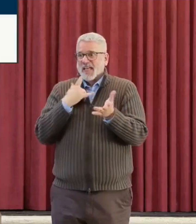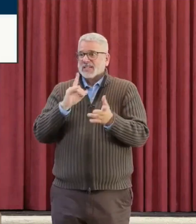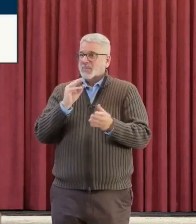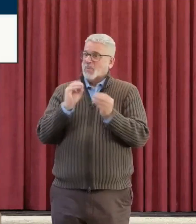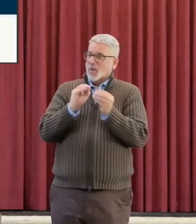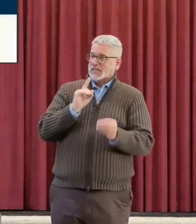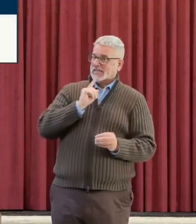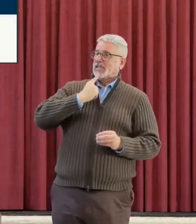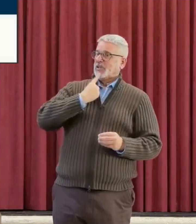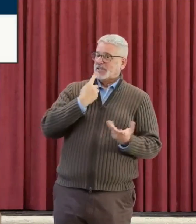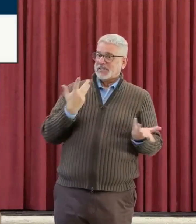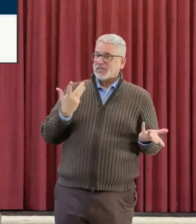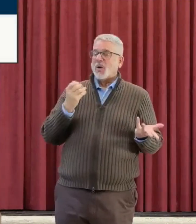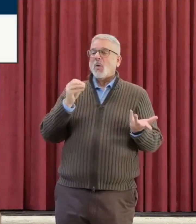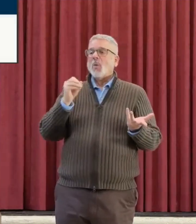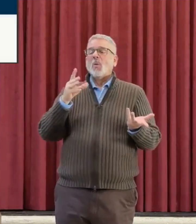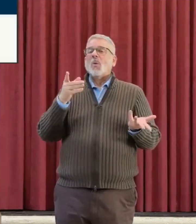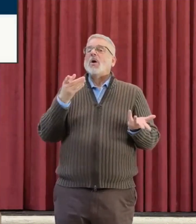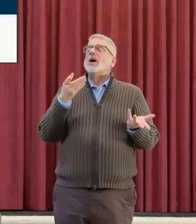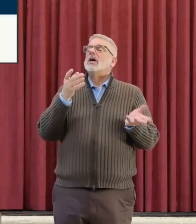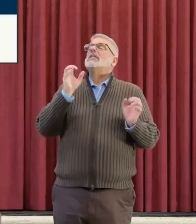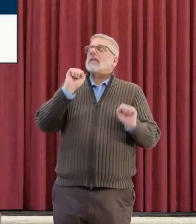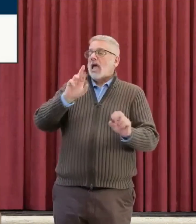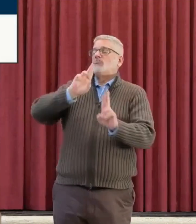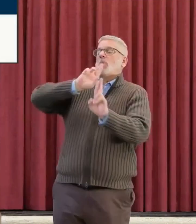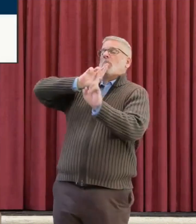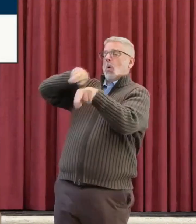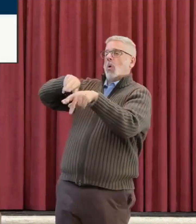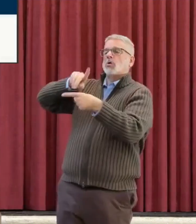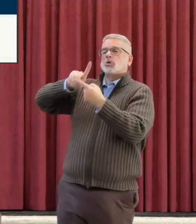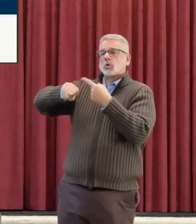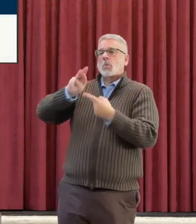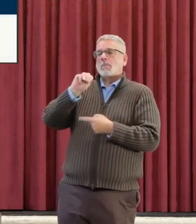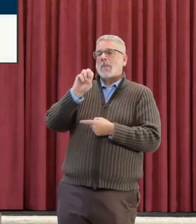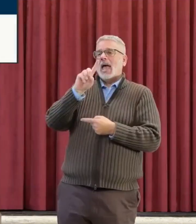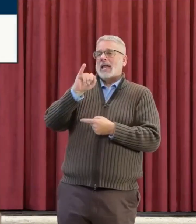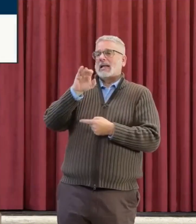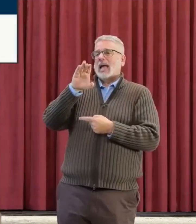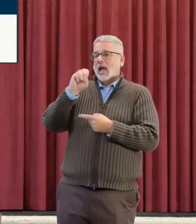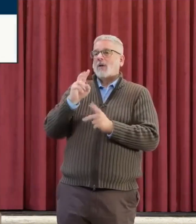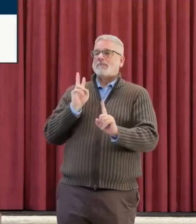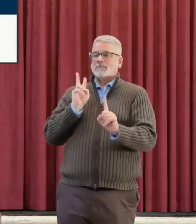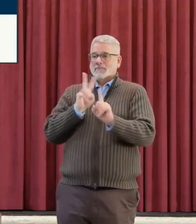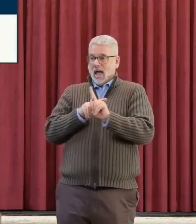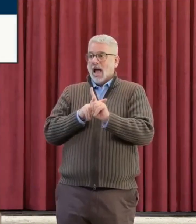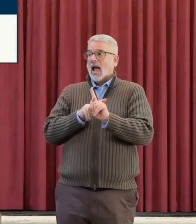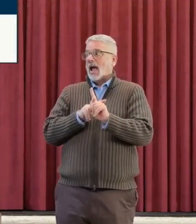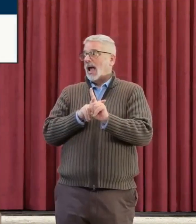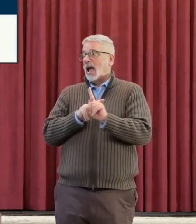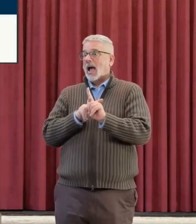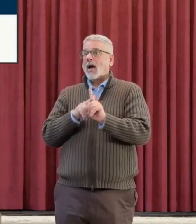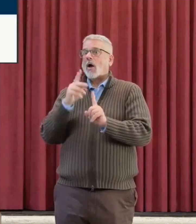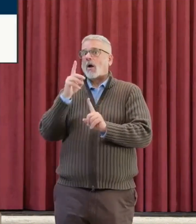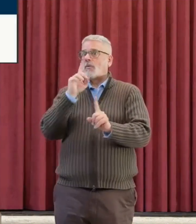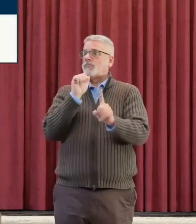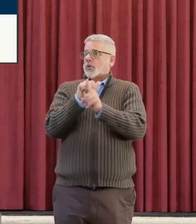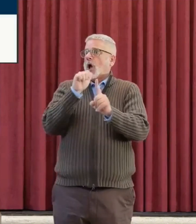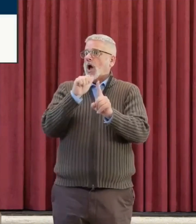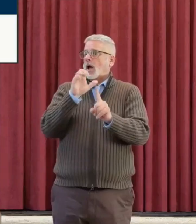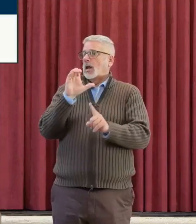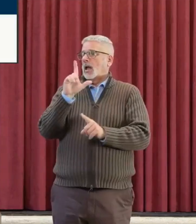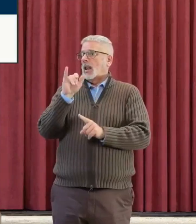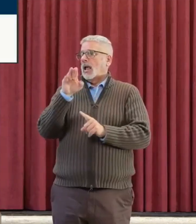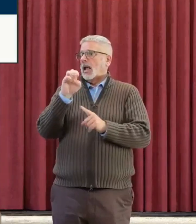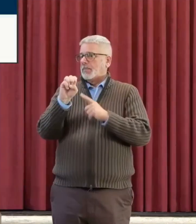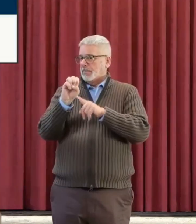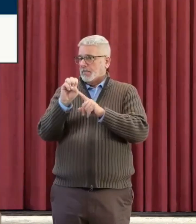serious. So she can report that to Medicare. She can file a fraud